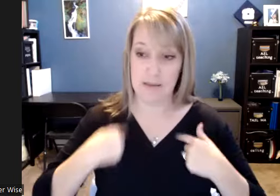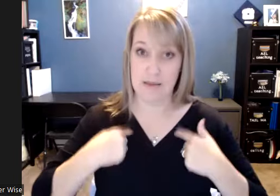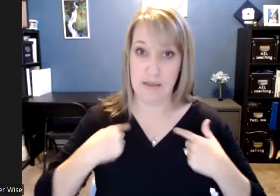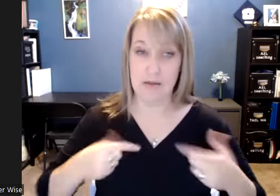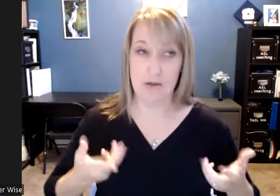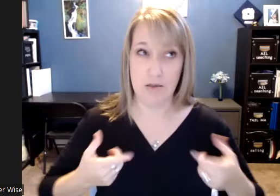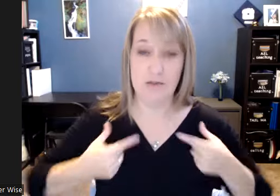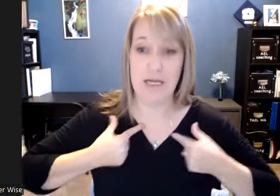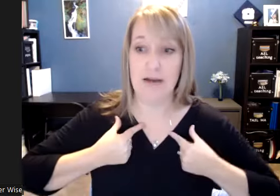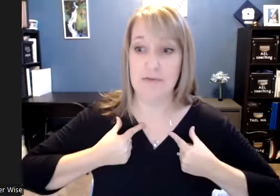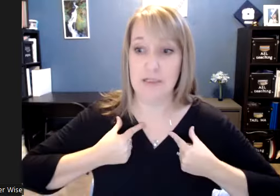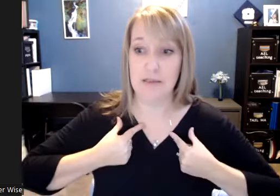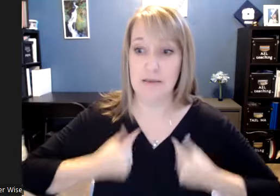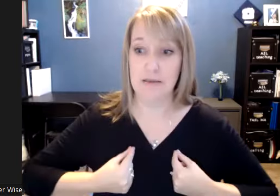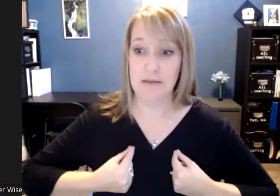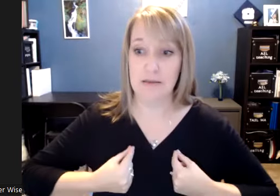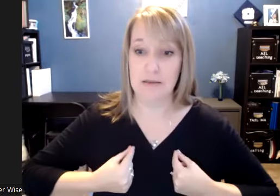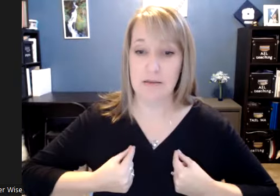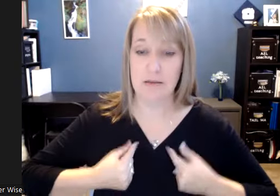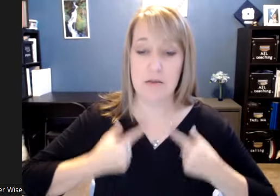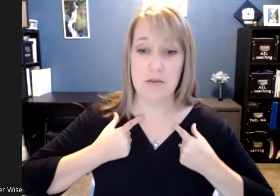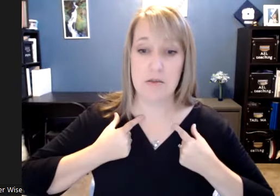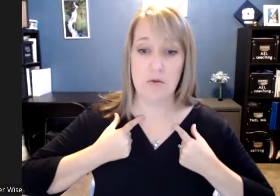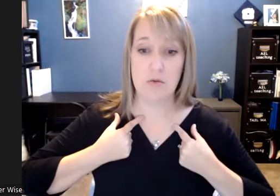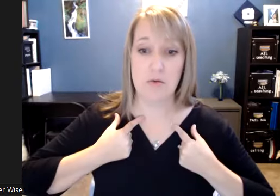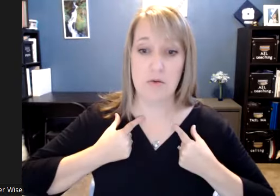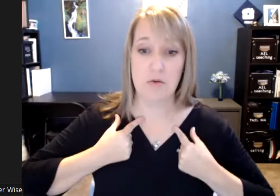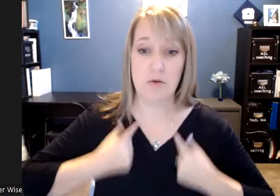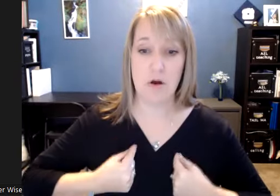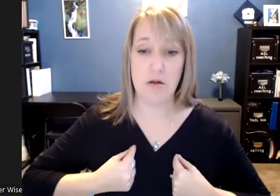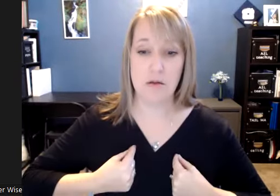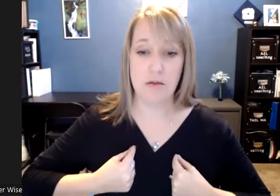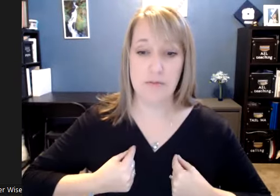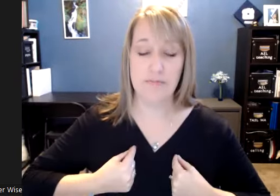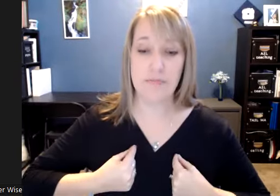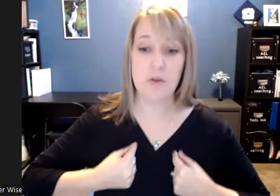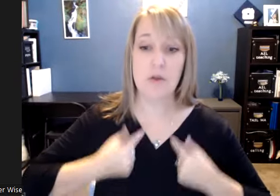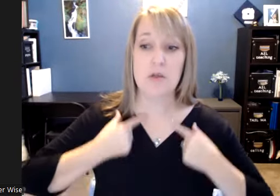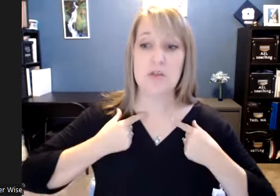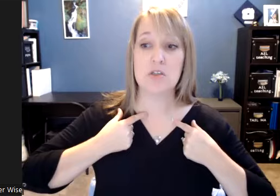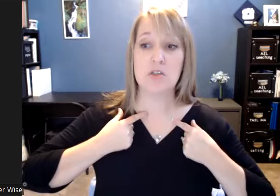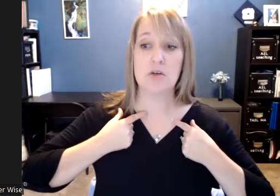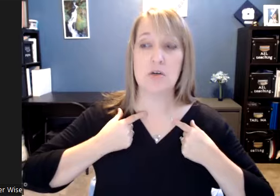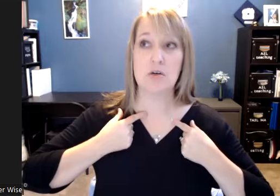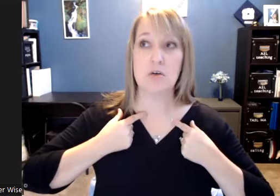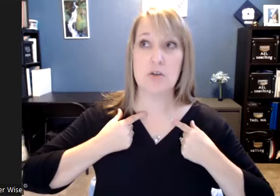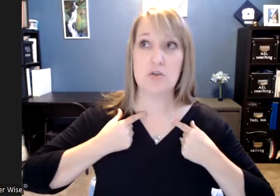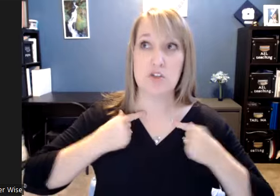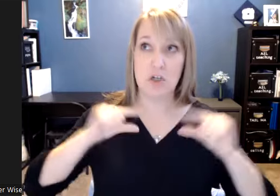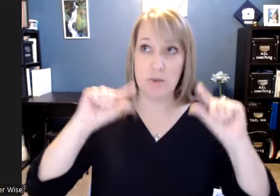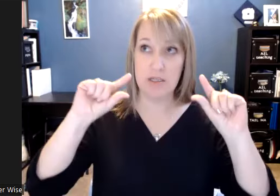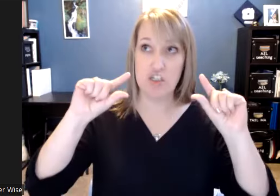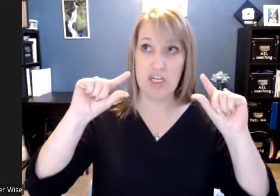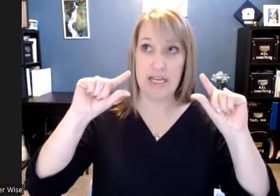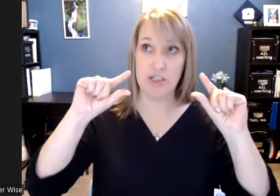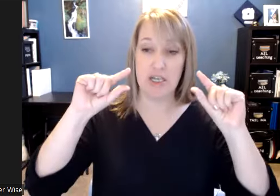that a collar would have, right? So collar. So you start with a G hand shape